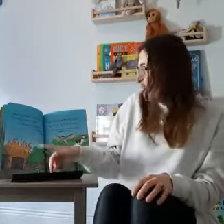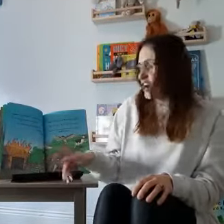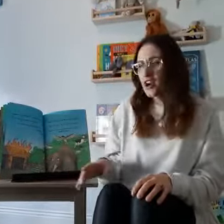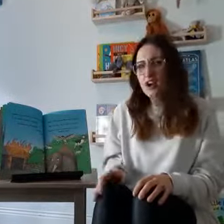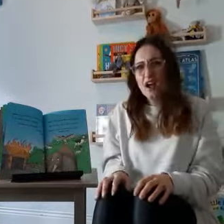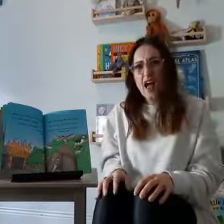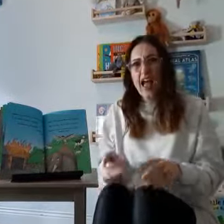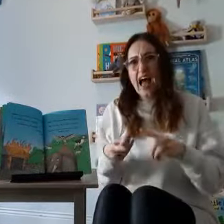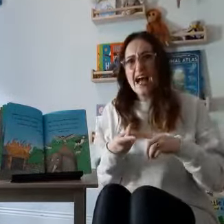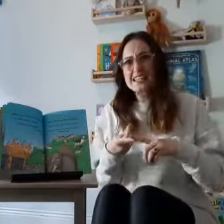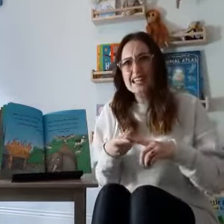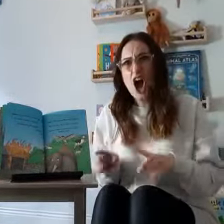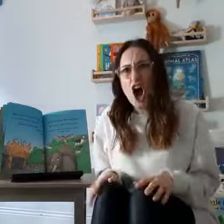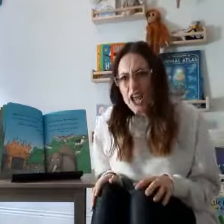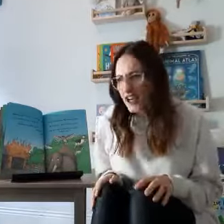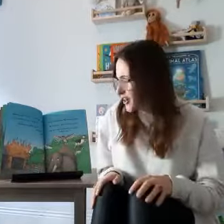higher and higher.